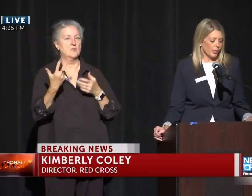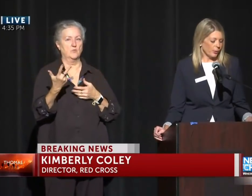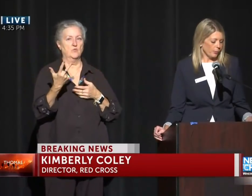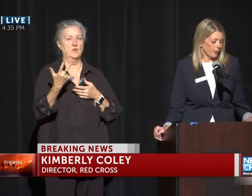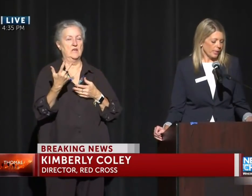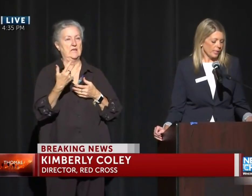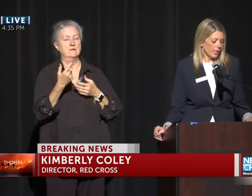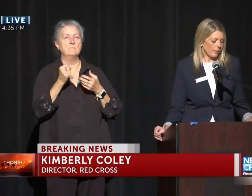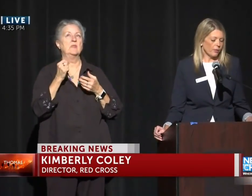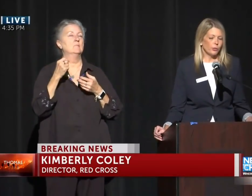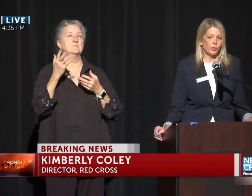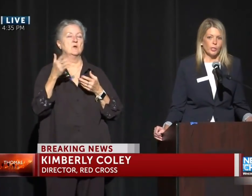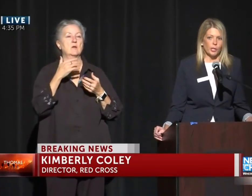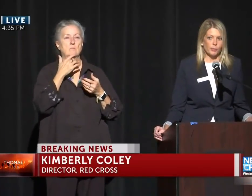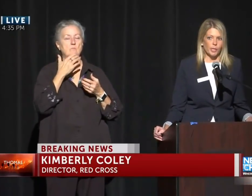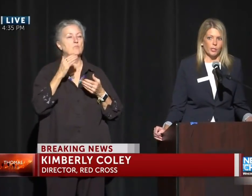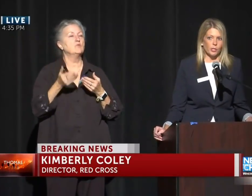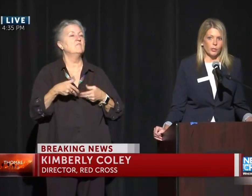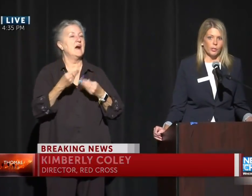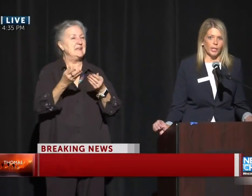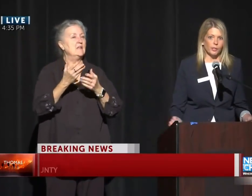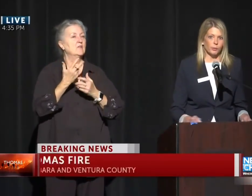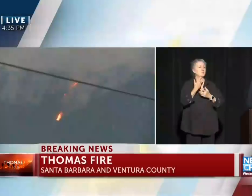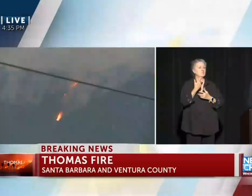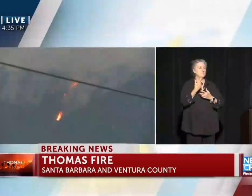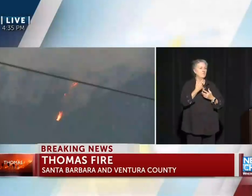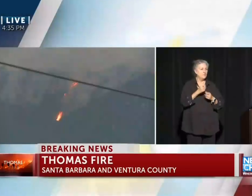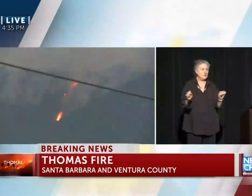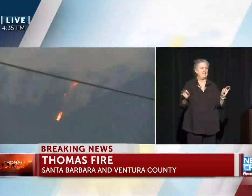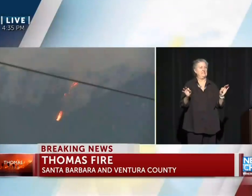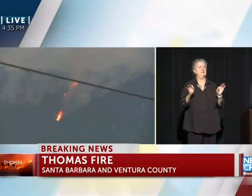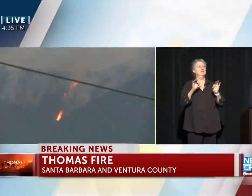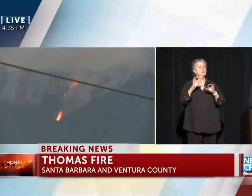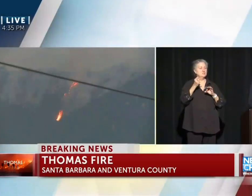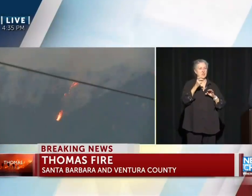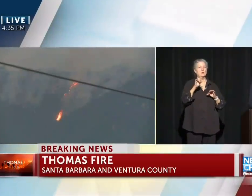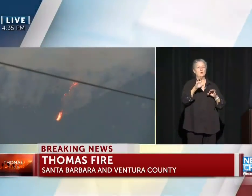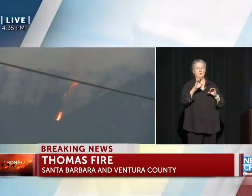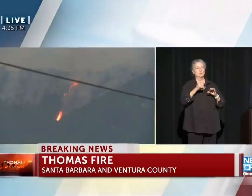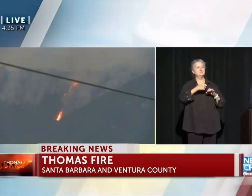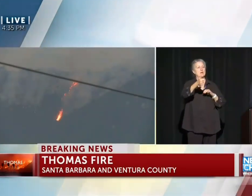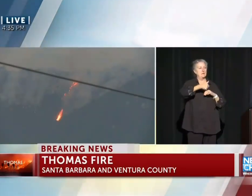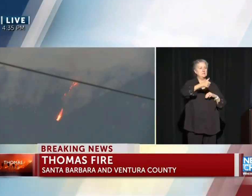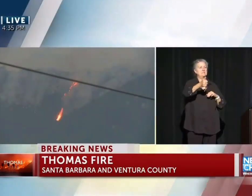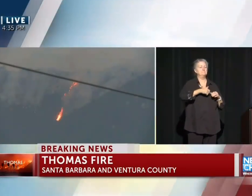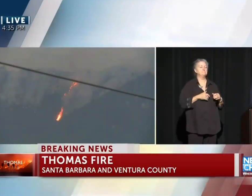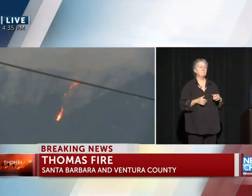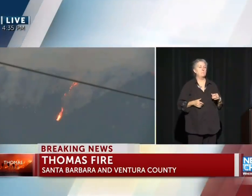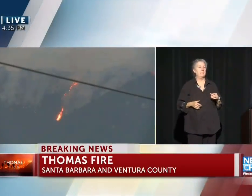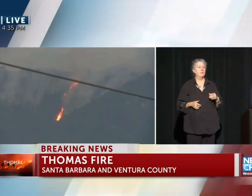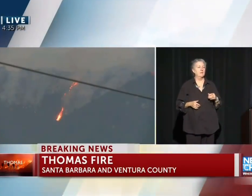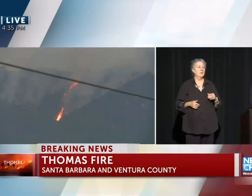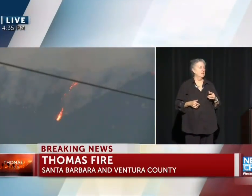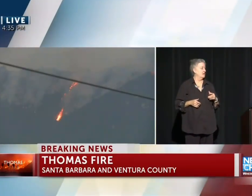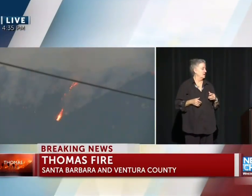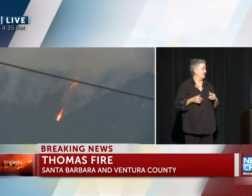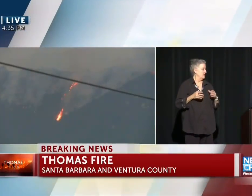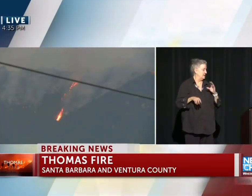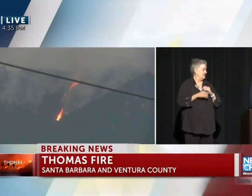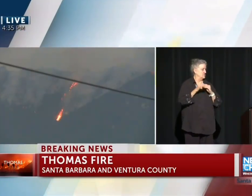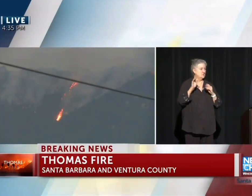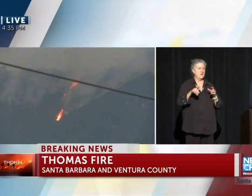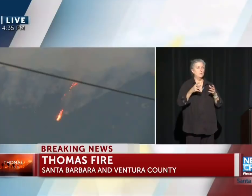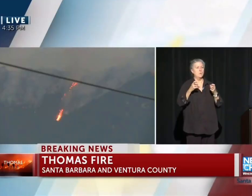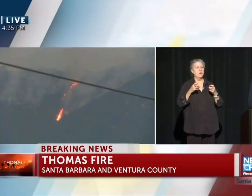shuttles. So please, if you do need transportation, use that as a resource. In addition, we wanted